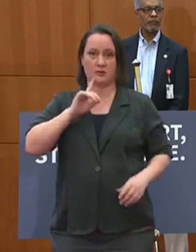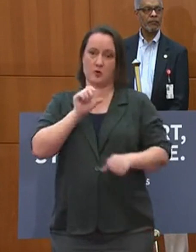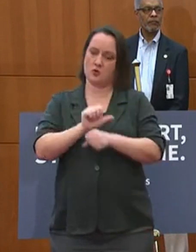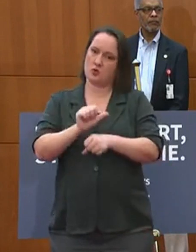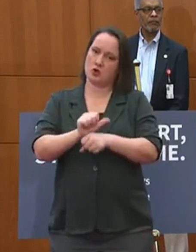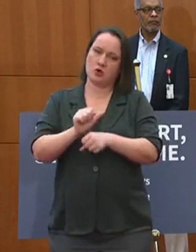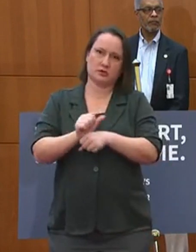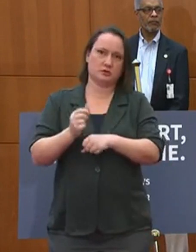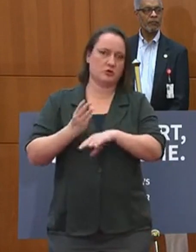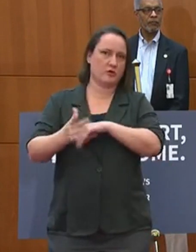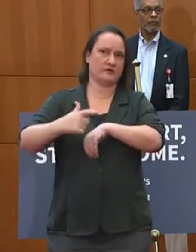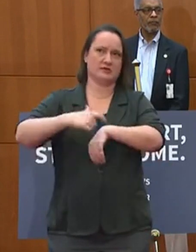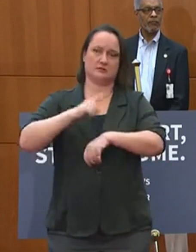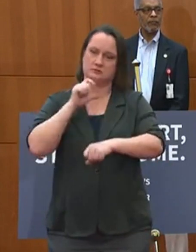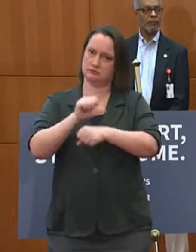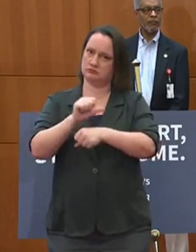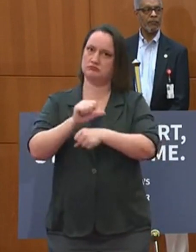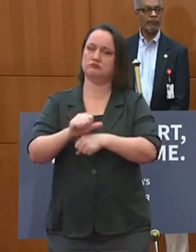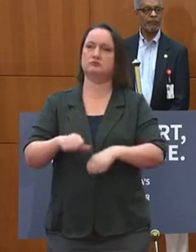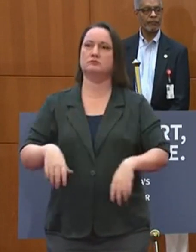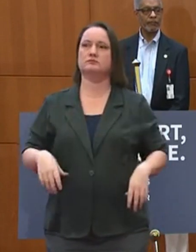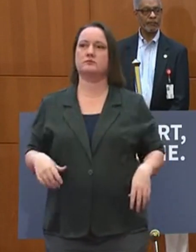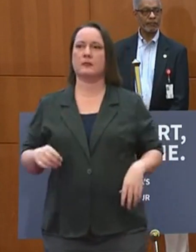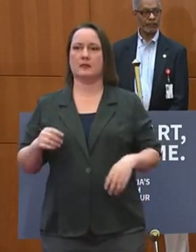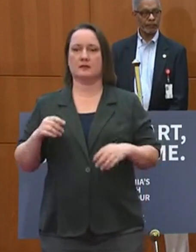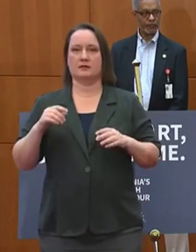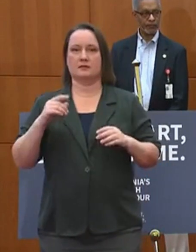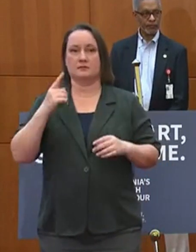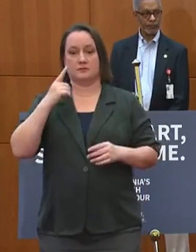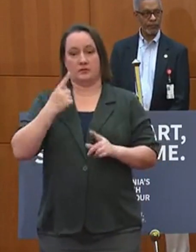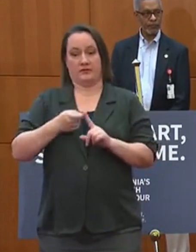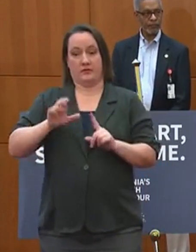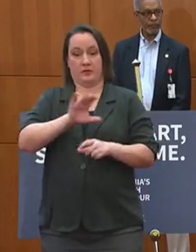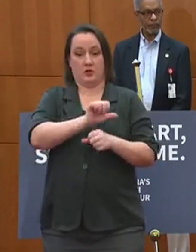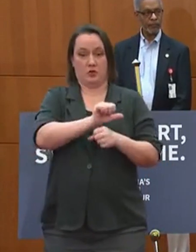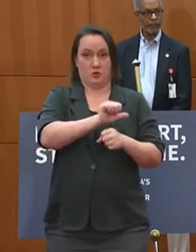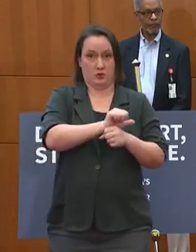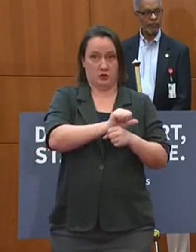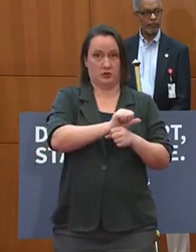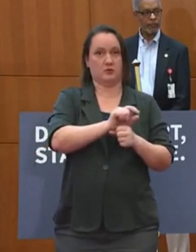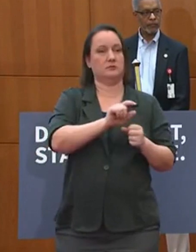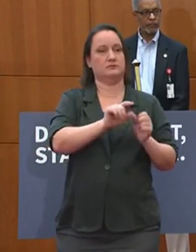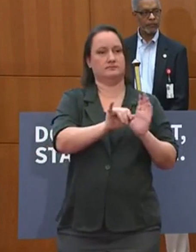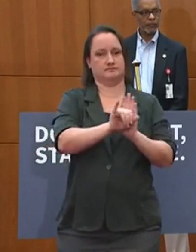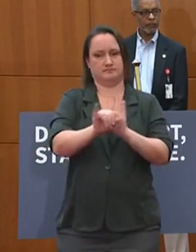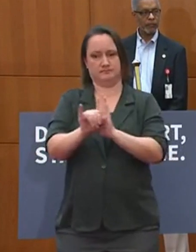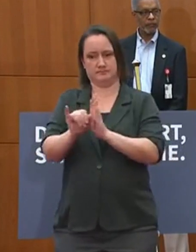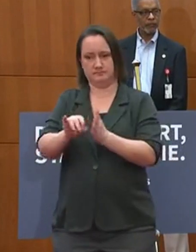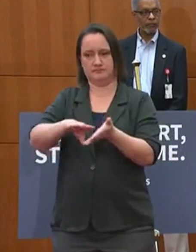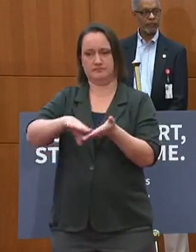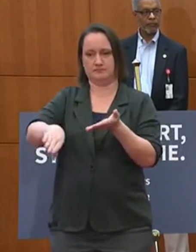have been. And because of that, they've released the March date,